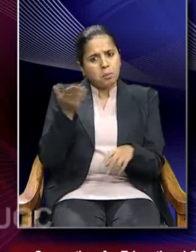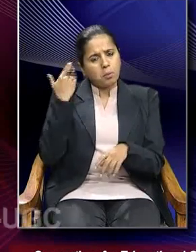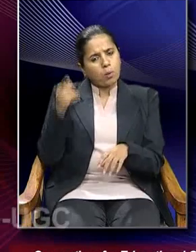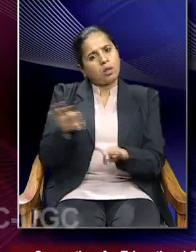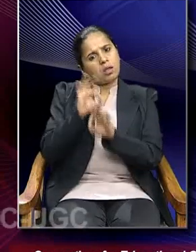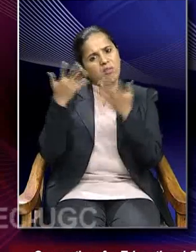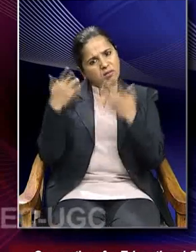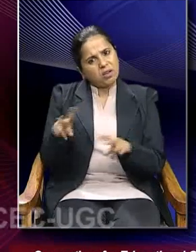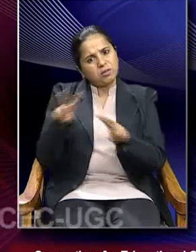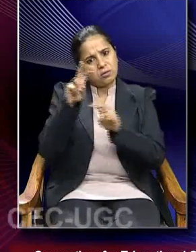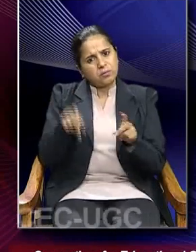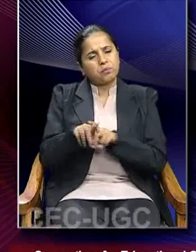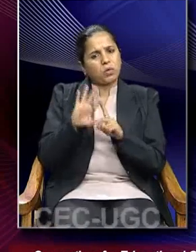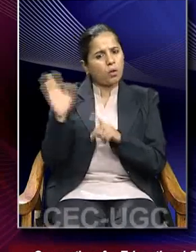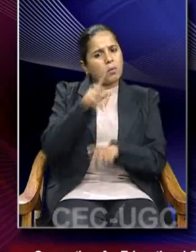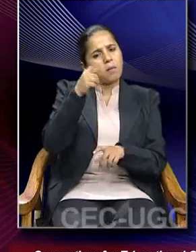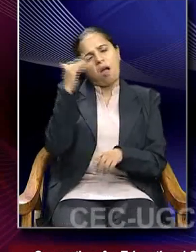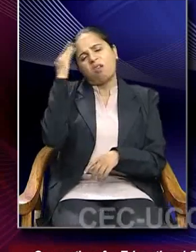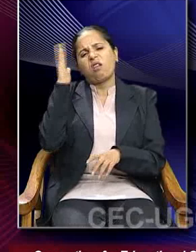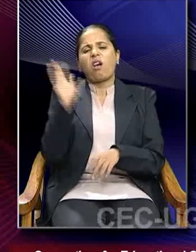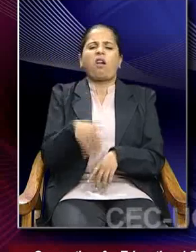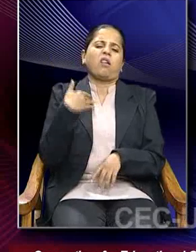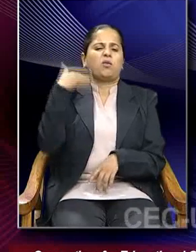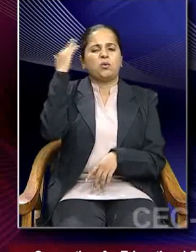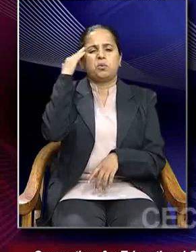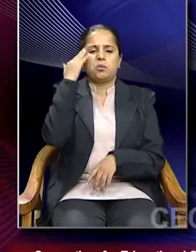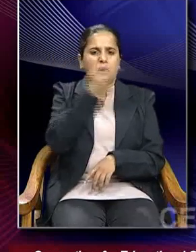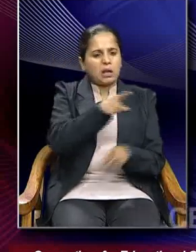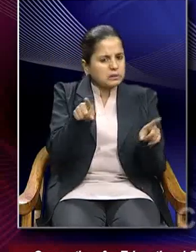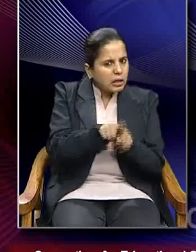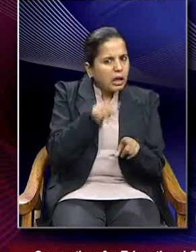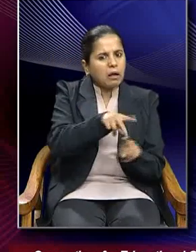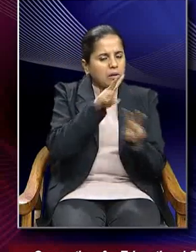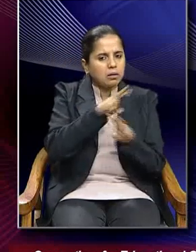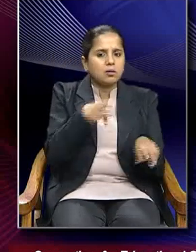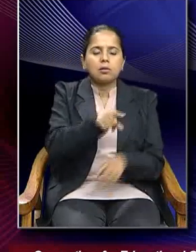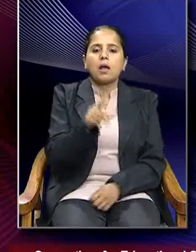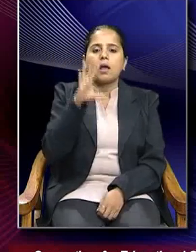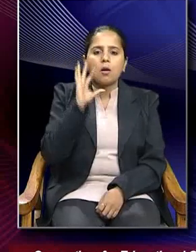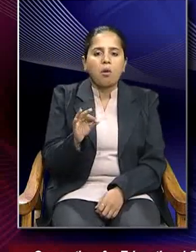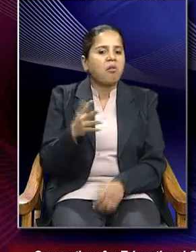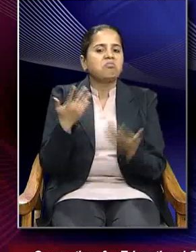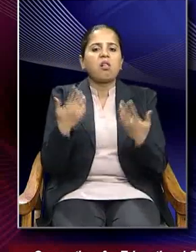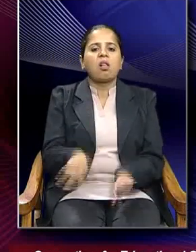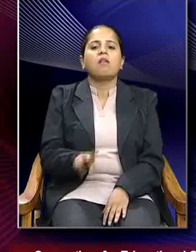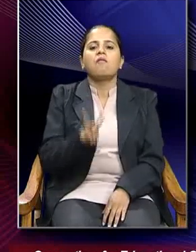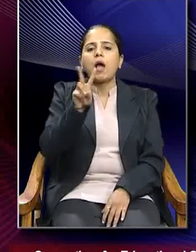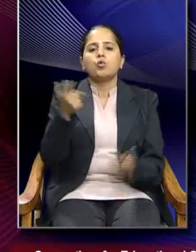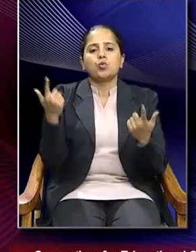already done and everybody is aware of it, the significance of the research